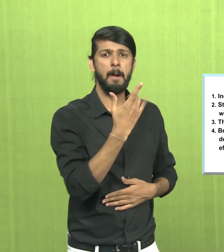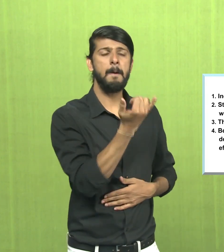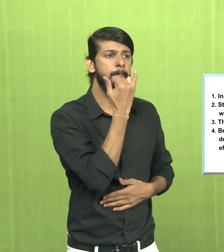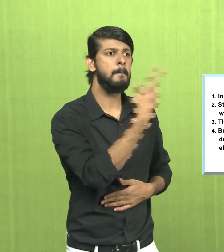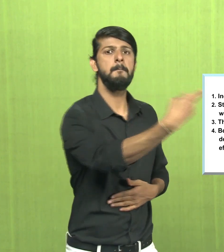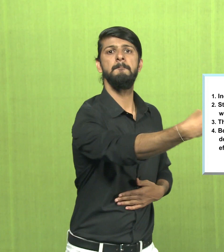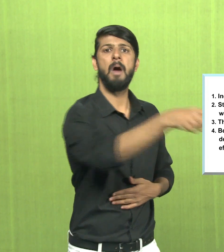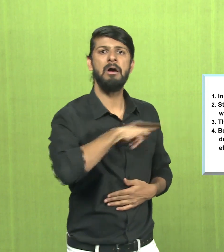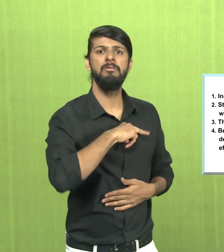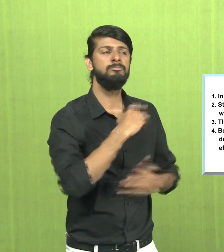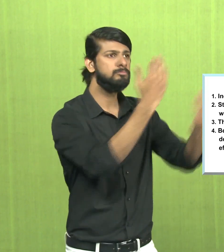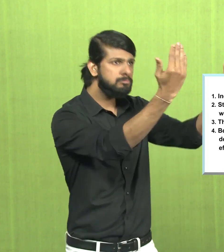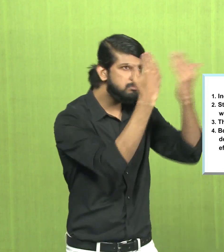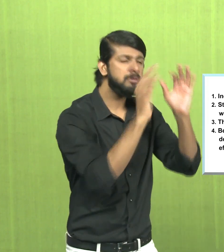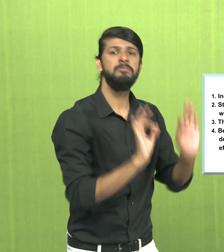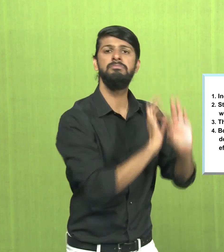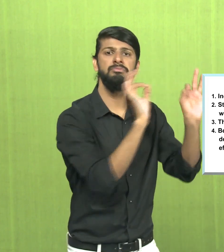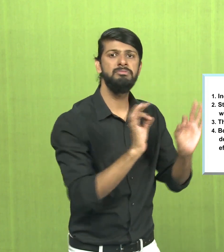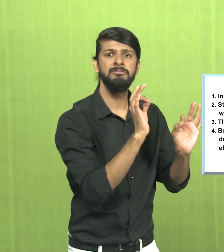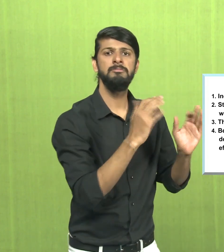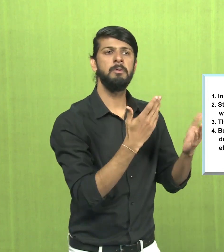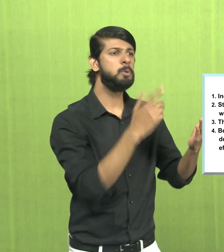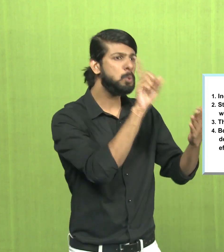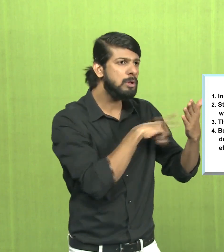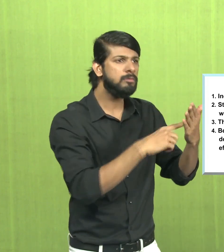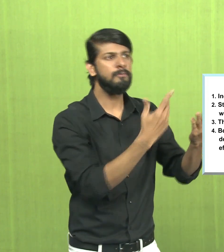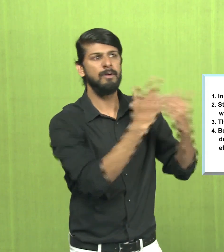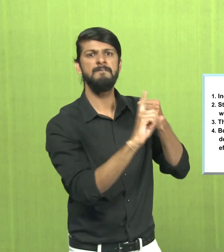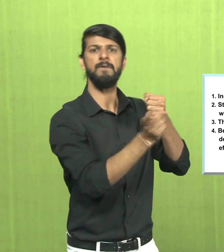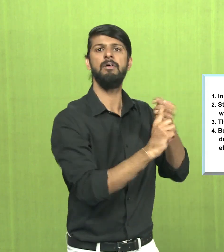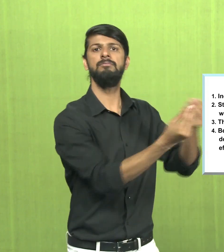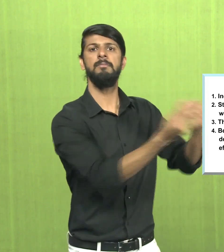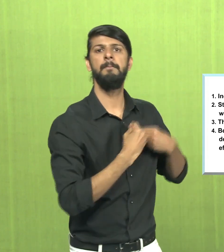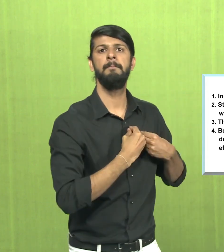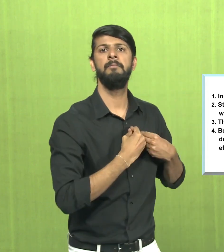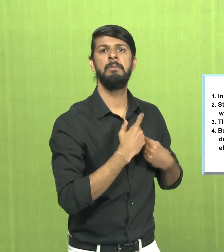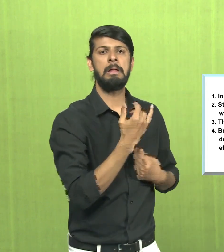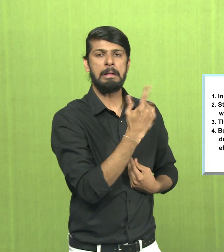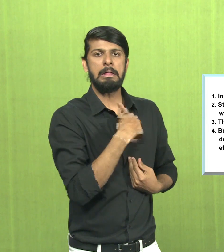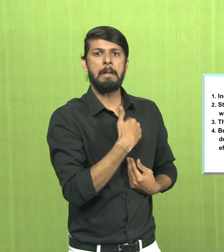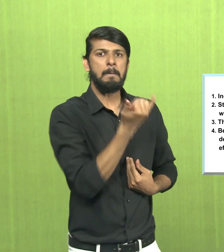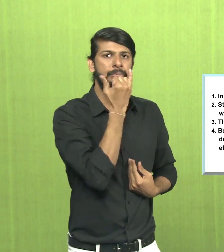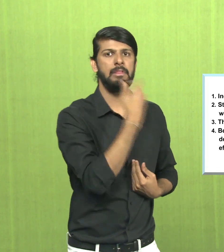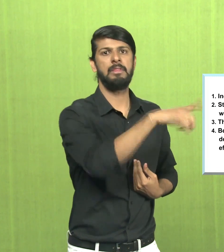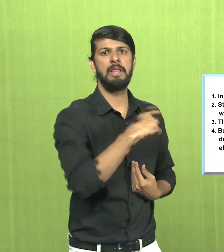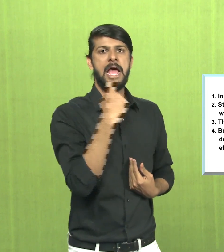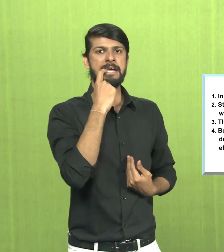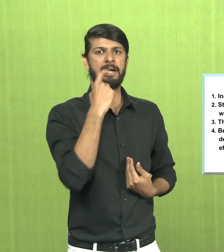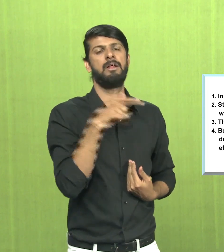blessings. So, that would be positive karma. But if you have a negative approach, you do wrong to others, you will get punished